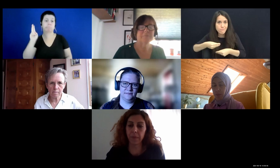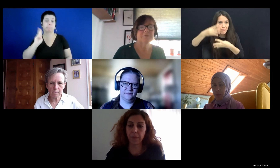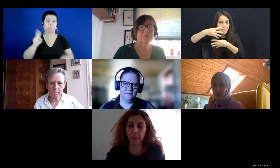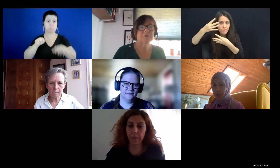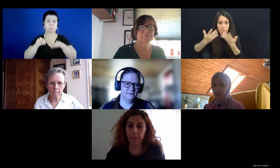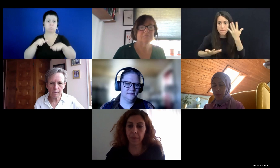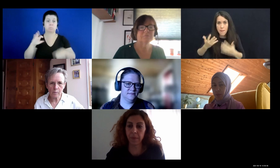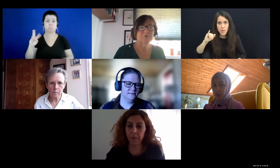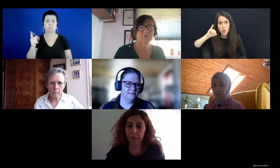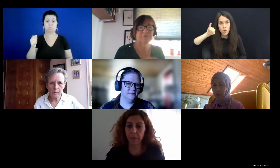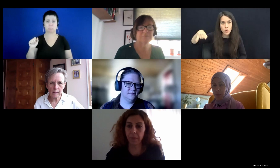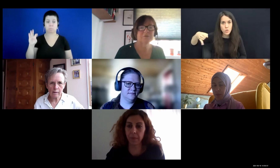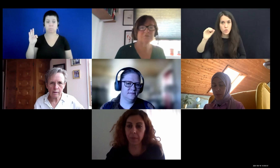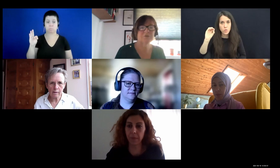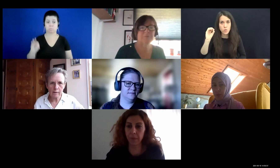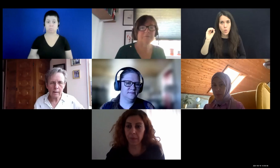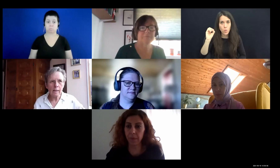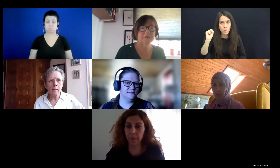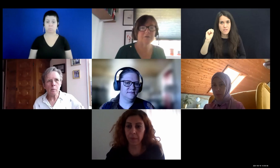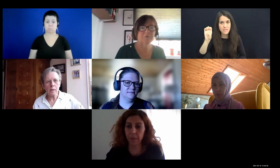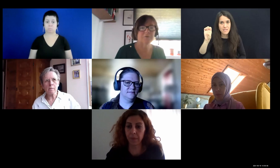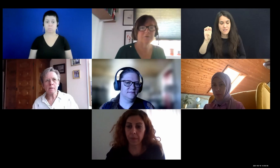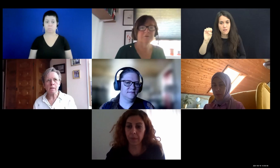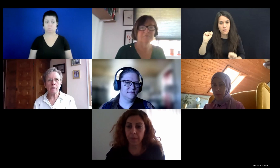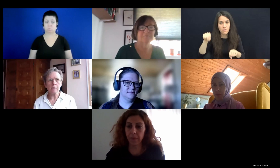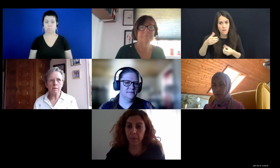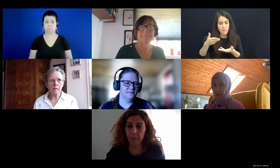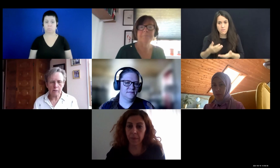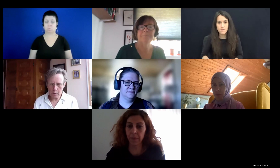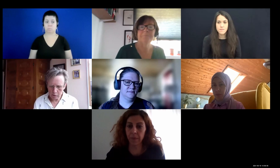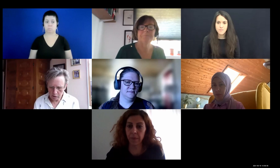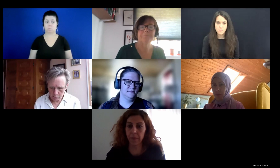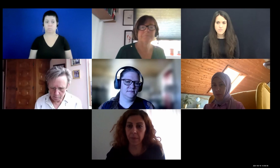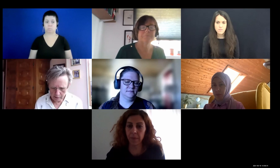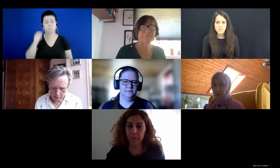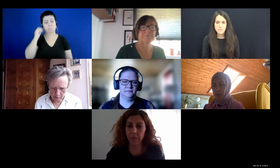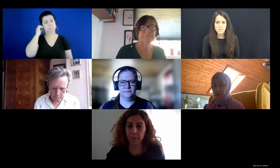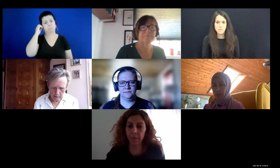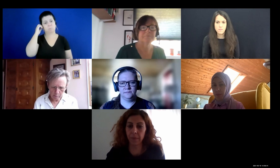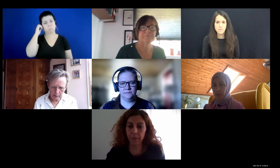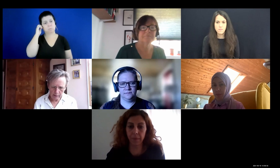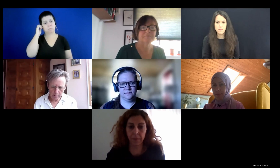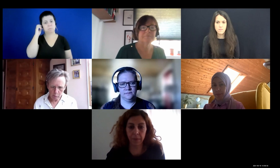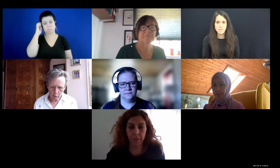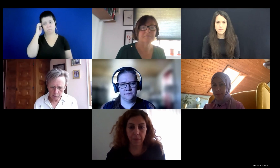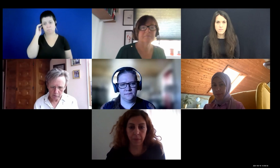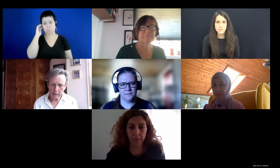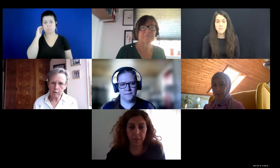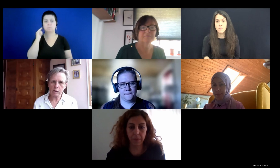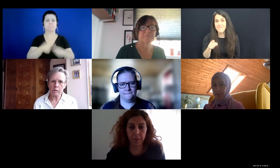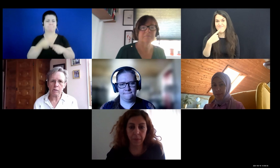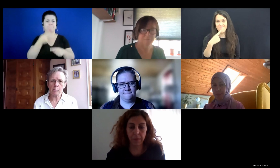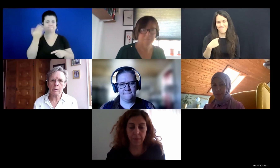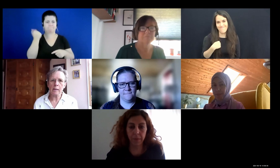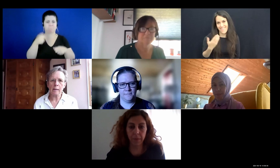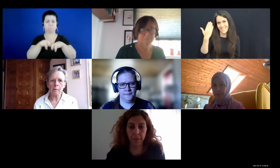Josie, perhaps you have something to chip in. Thank you. Well, just because you mentioned my being a board member of